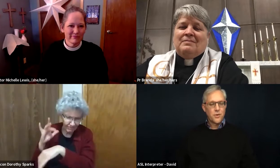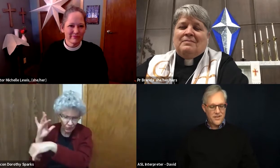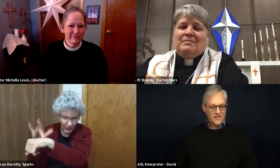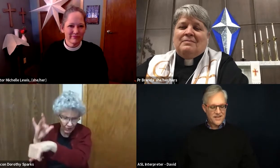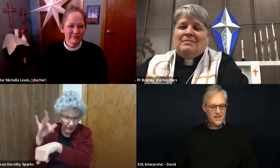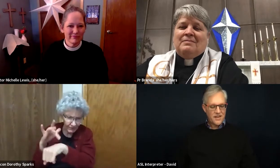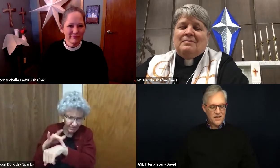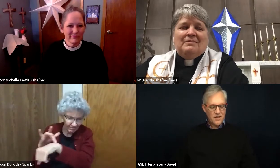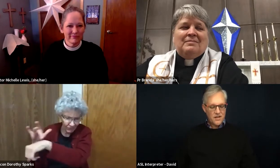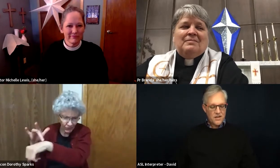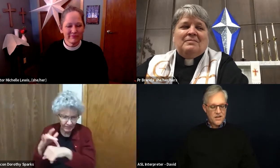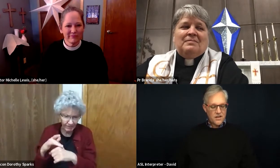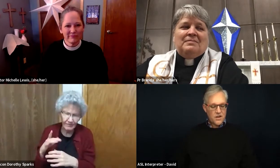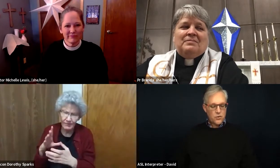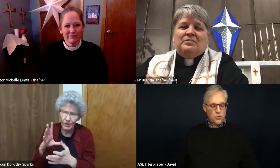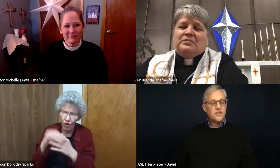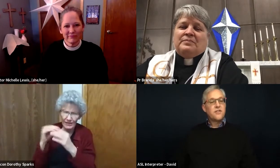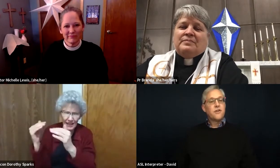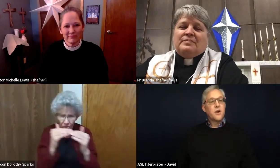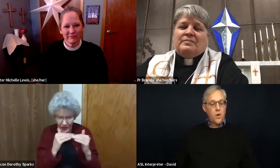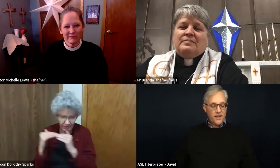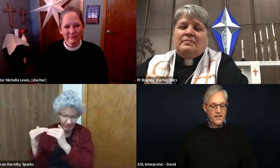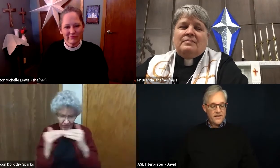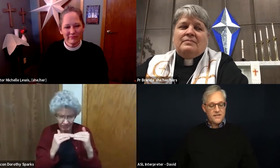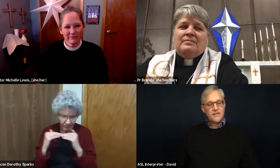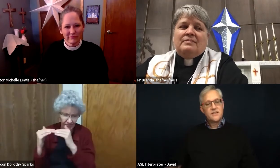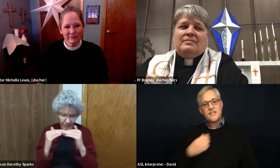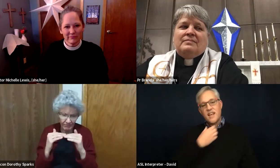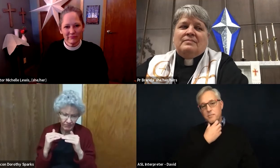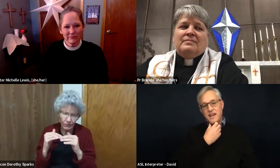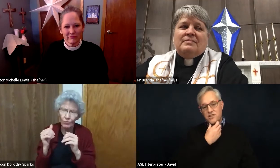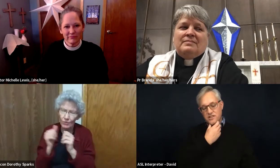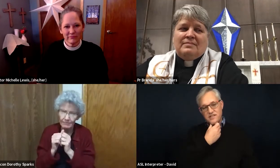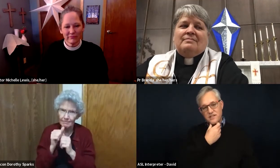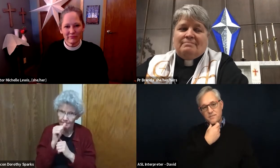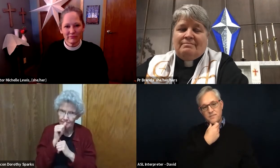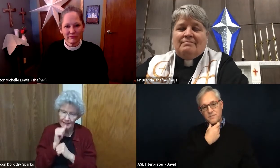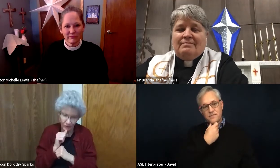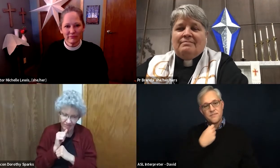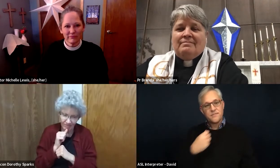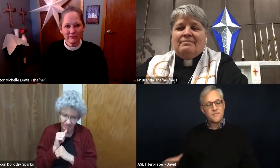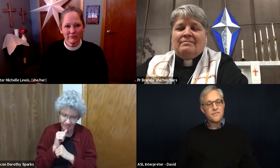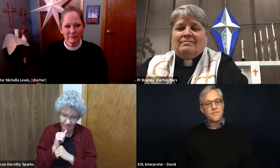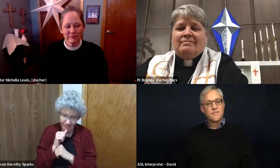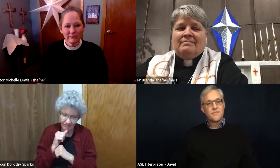Deacon Dorothy is saying, reaching for equality takes patience